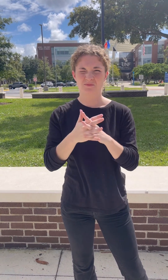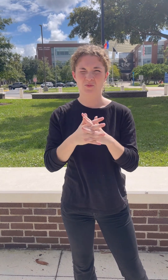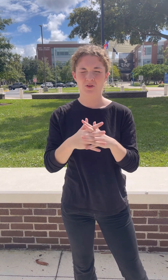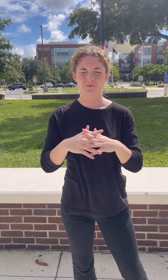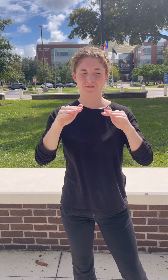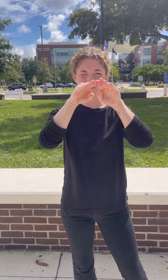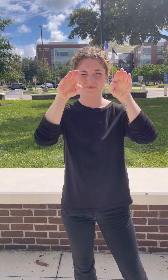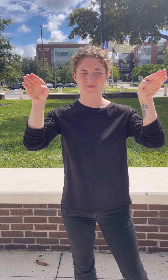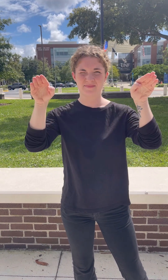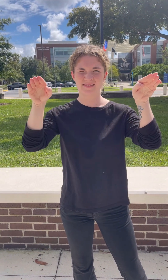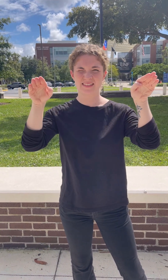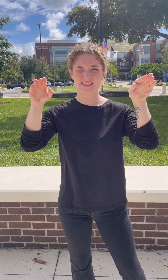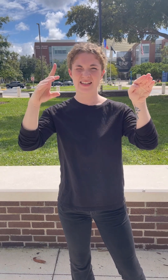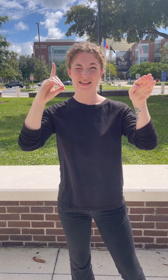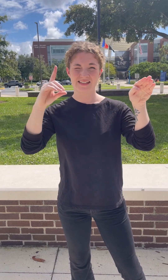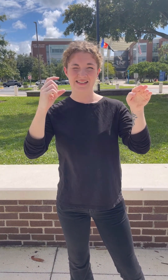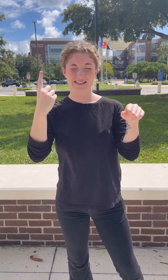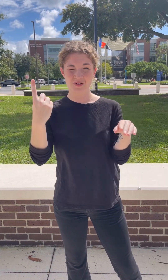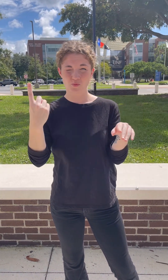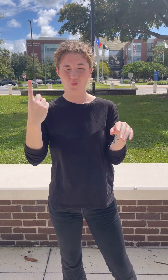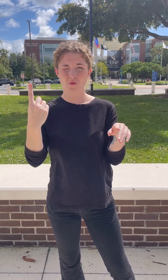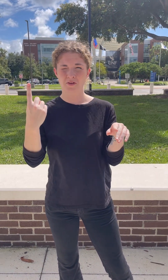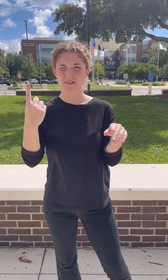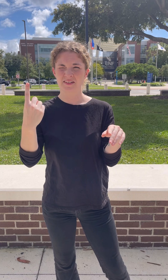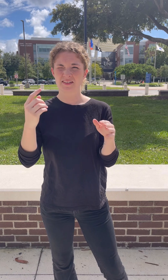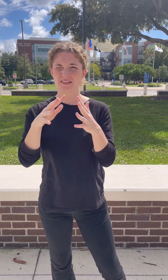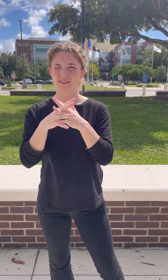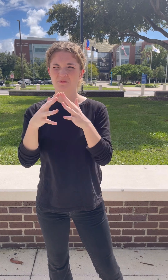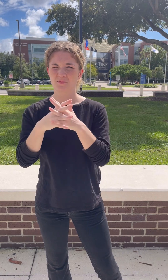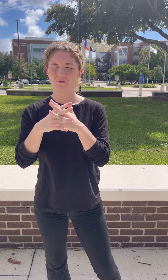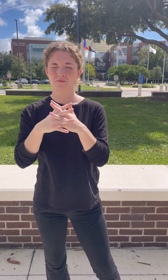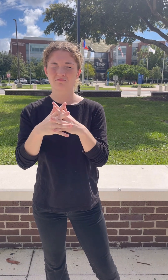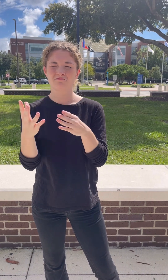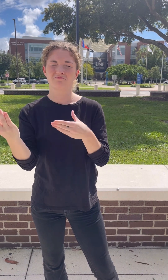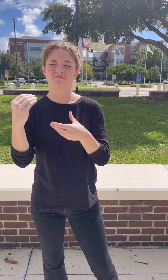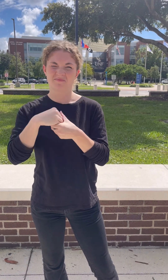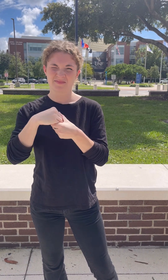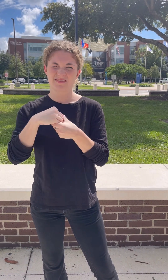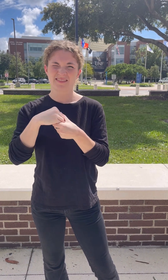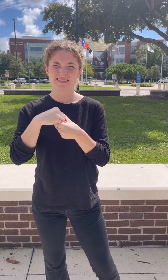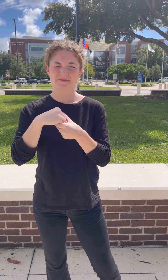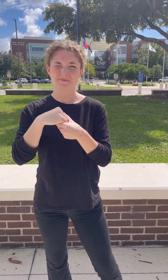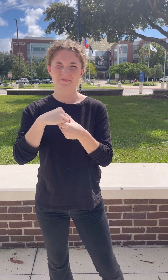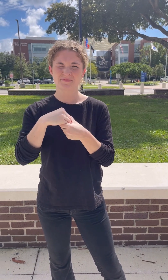Division I or Team 1 sports. Those are the sports that our coaching staff goes out and recruits for.